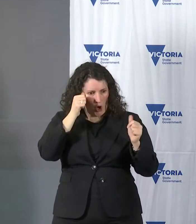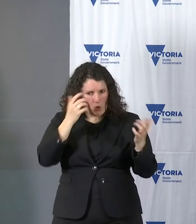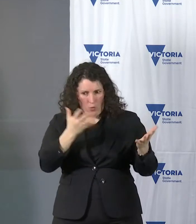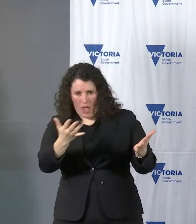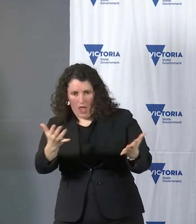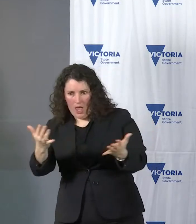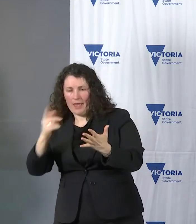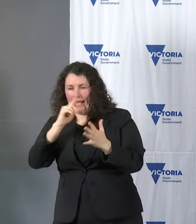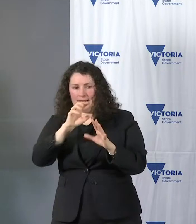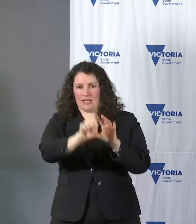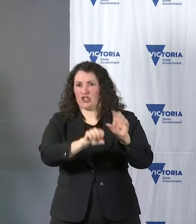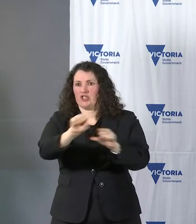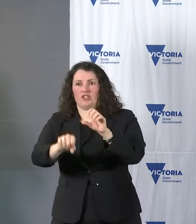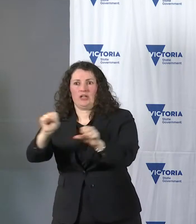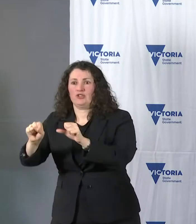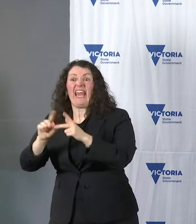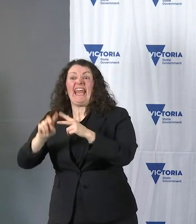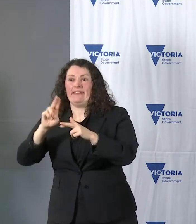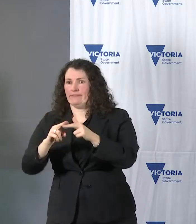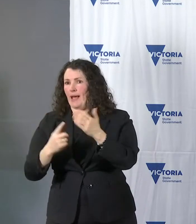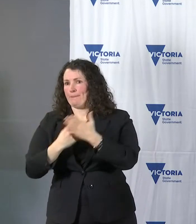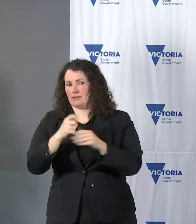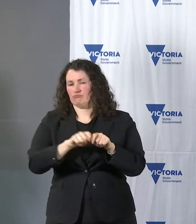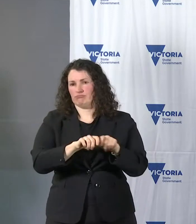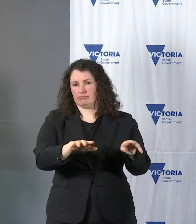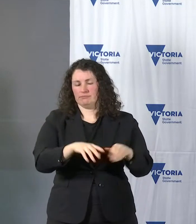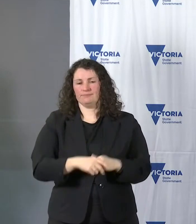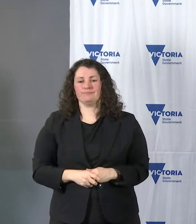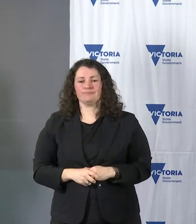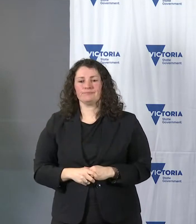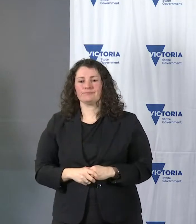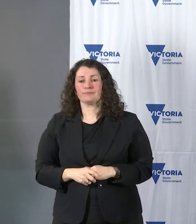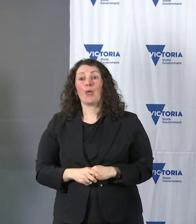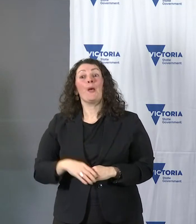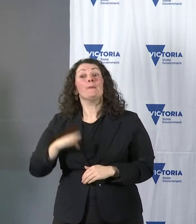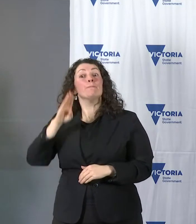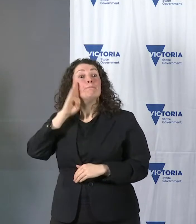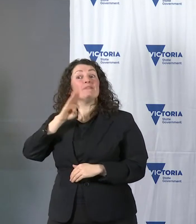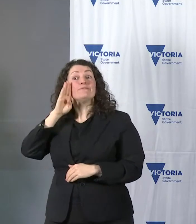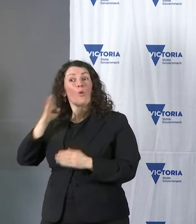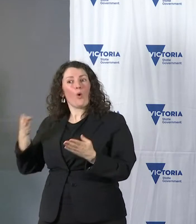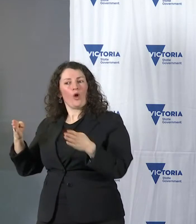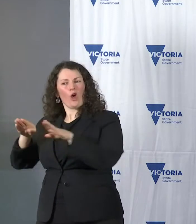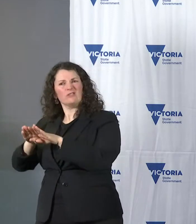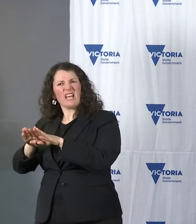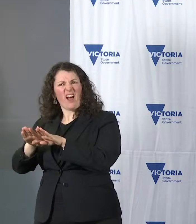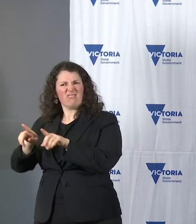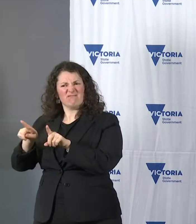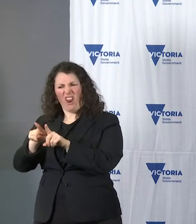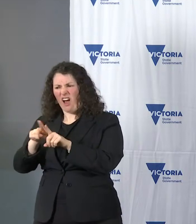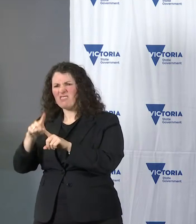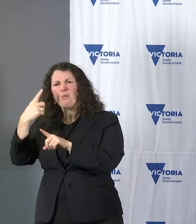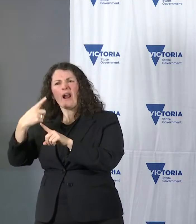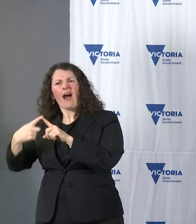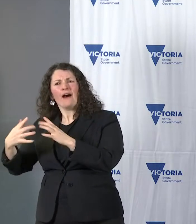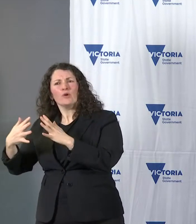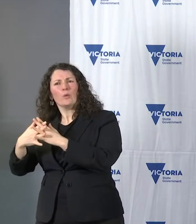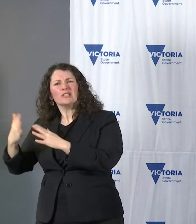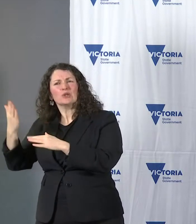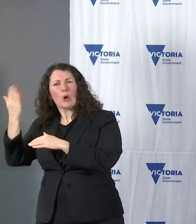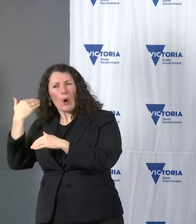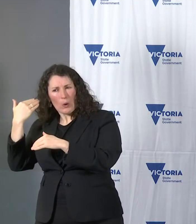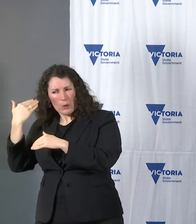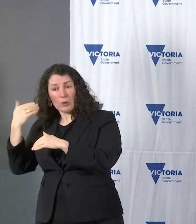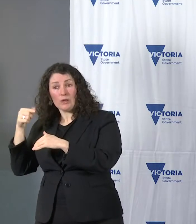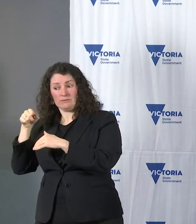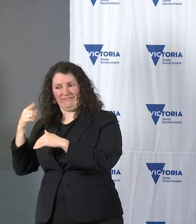before we went into lockdown a couple of weeks ago, Victoria had its single biggest day for check-ins in